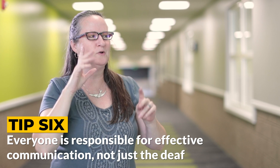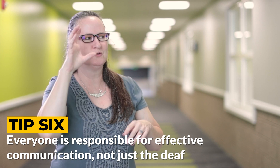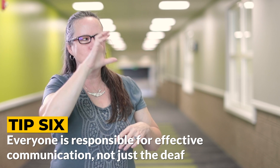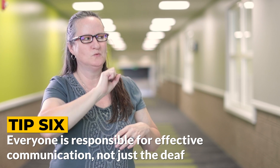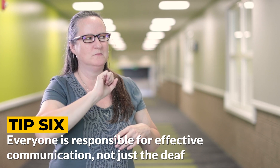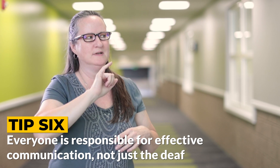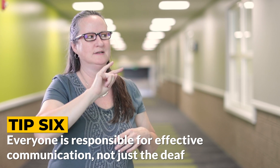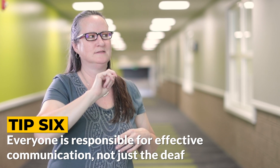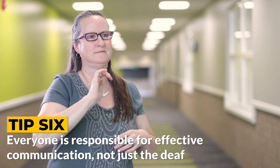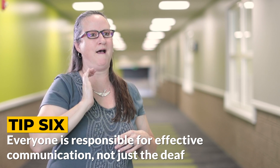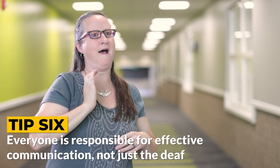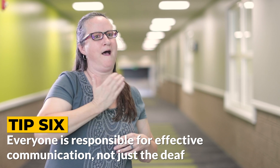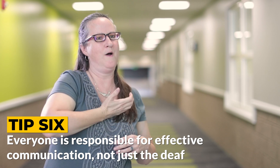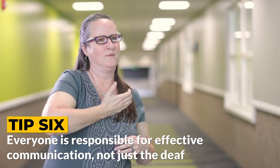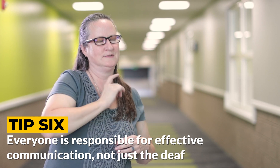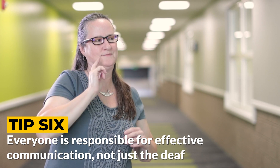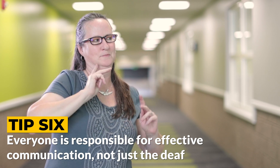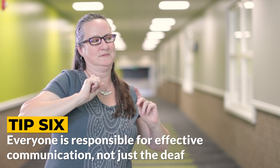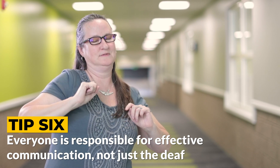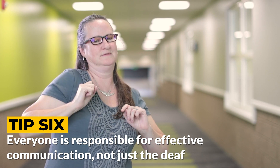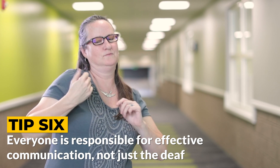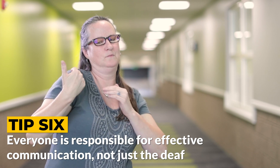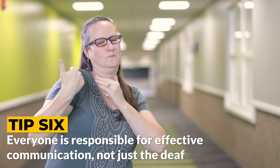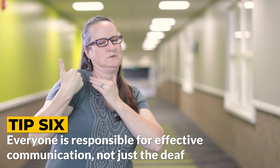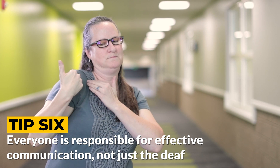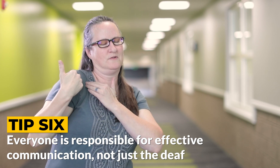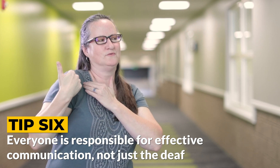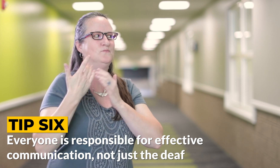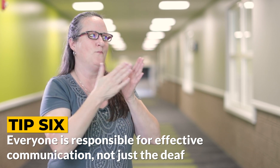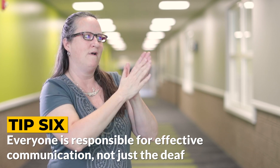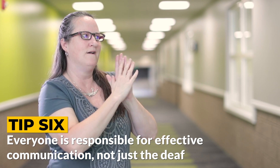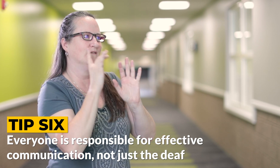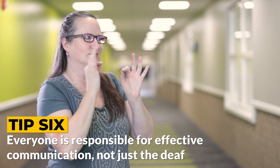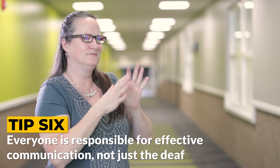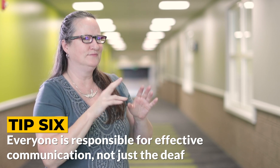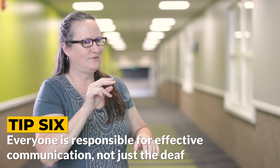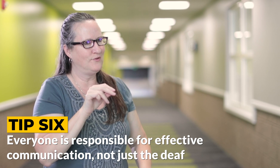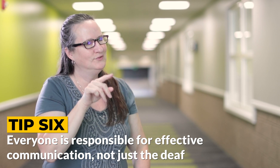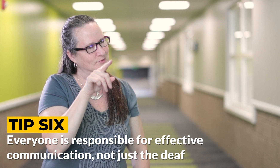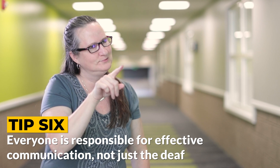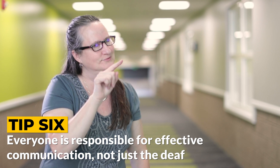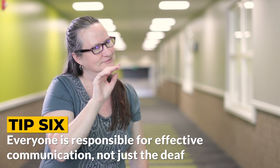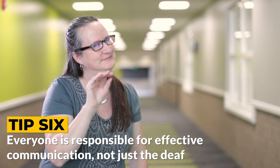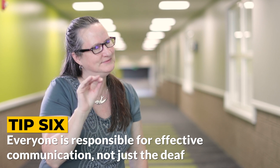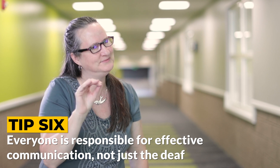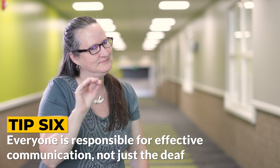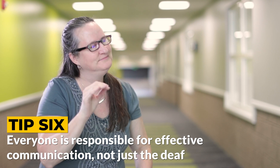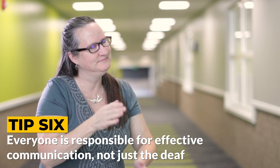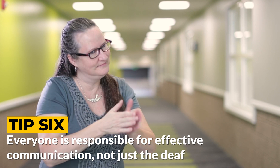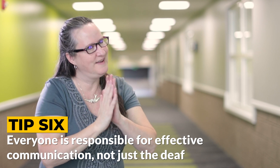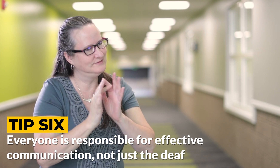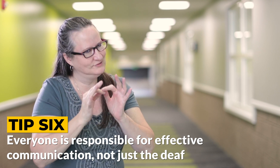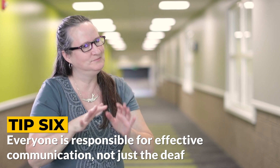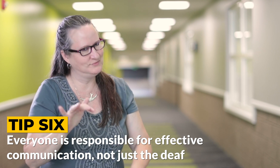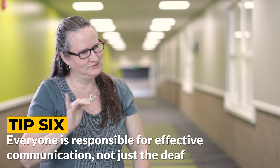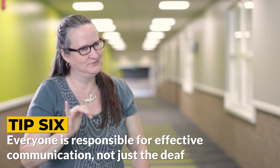assume that it is the deaf person's responsibility to request an interpreter. No, you too can request an